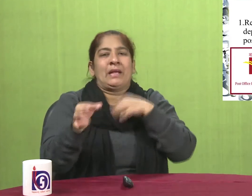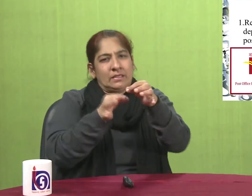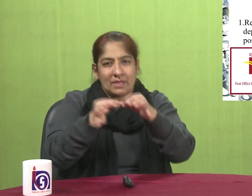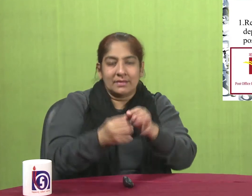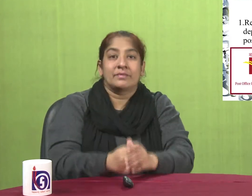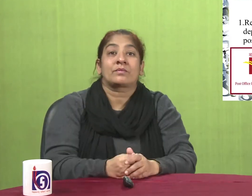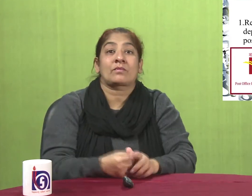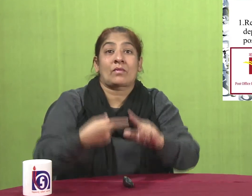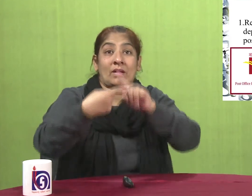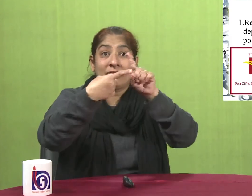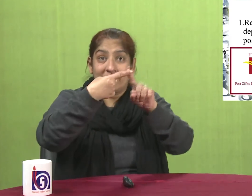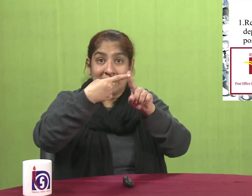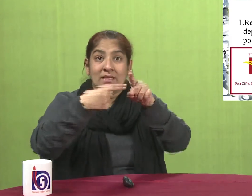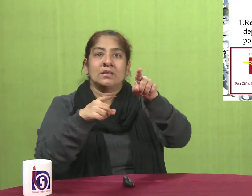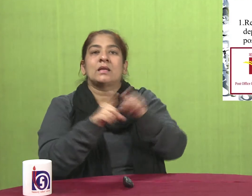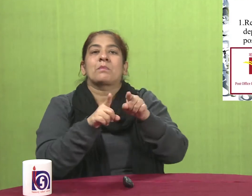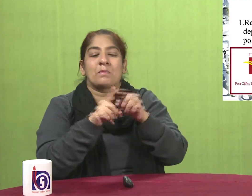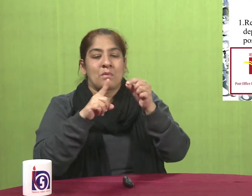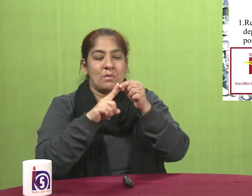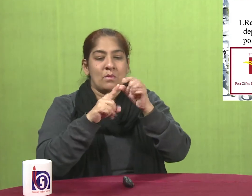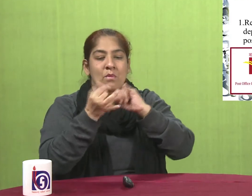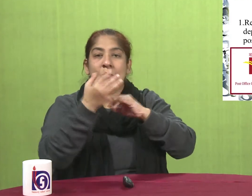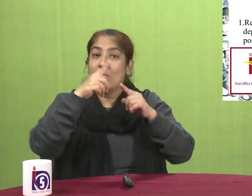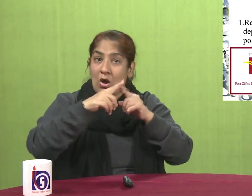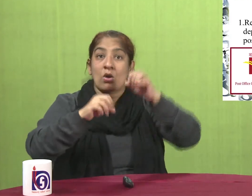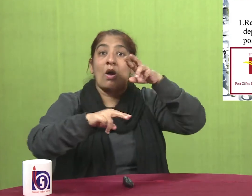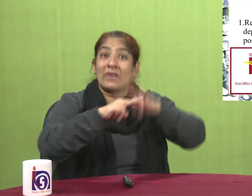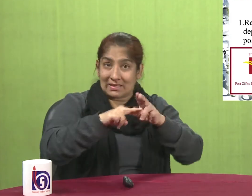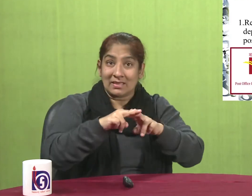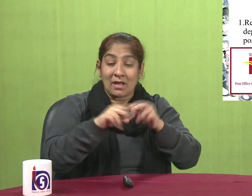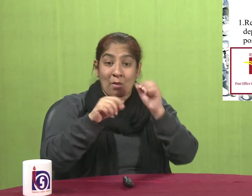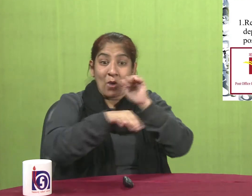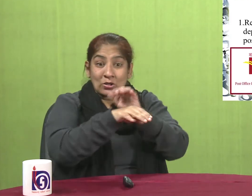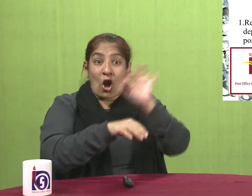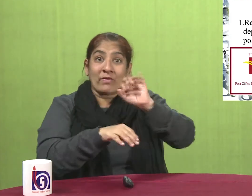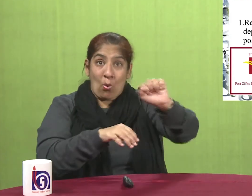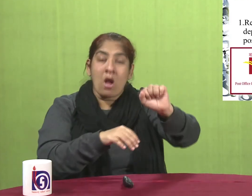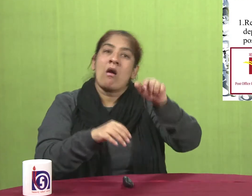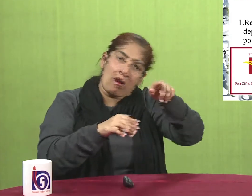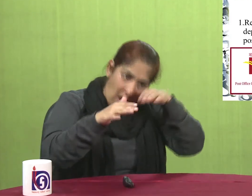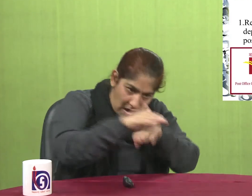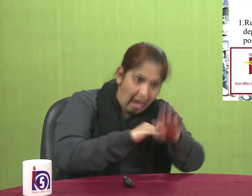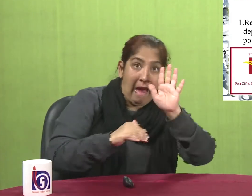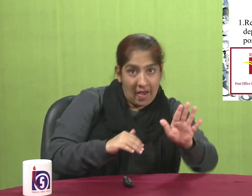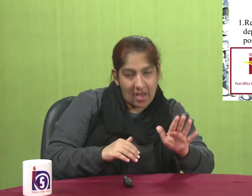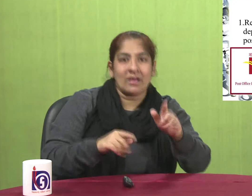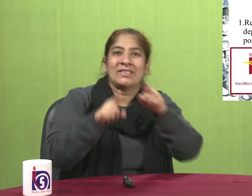recurring deposits in post office, and the second is National Savings Certificate, which